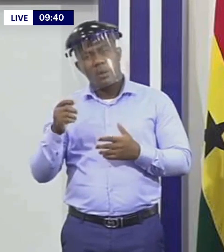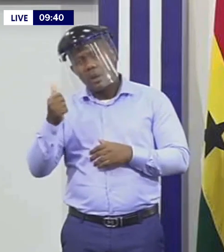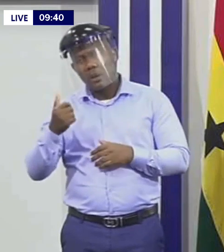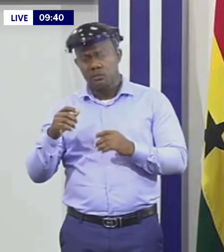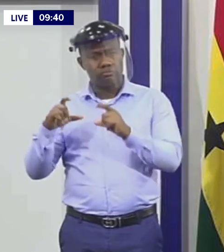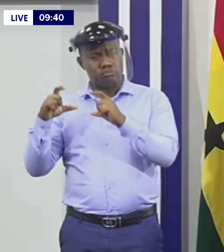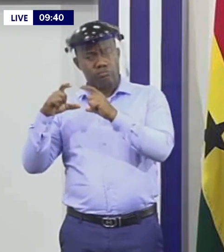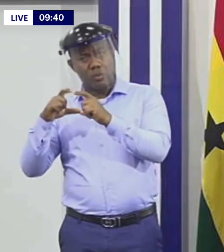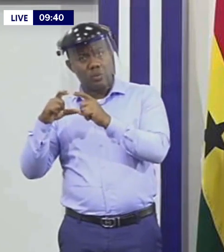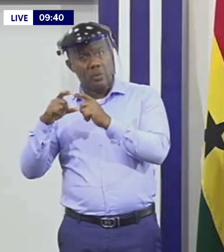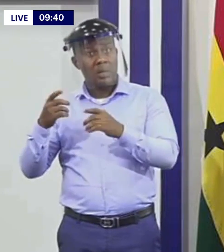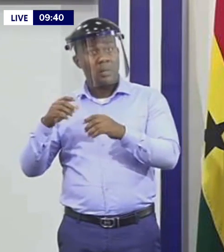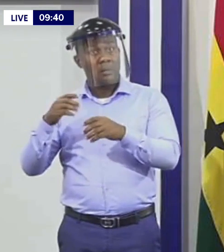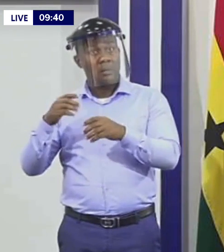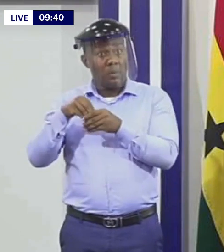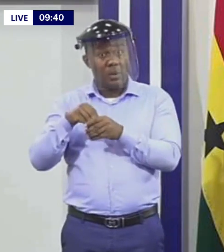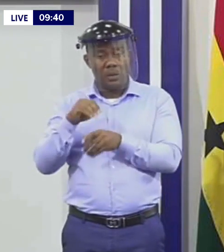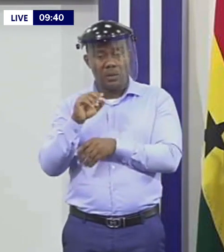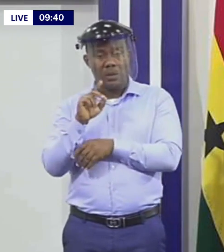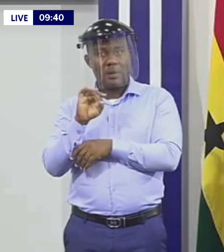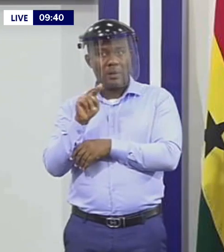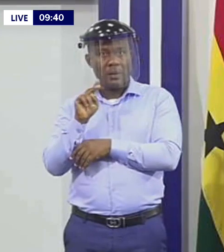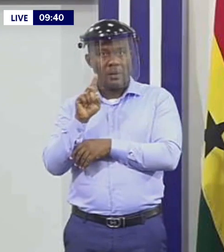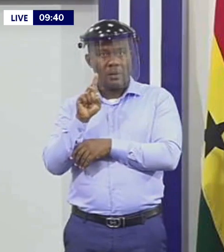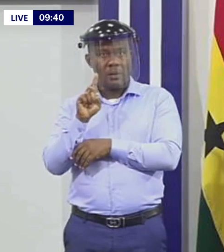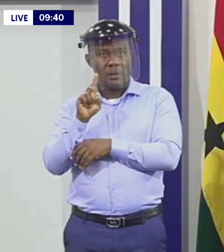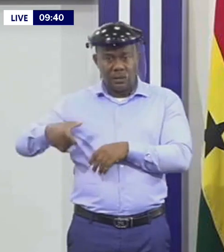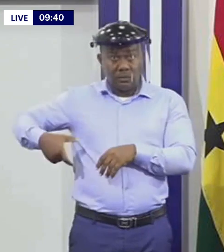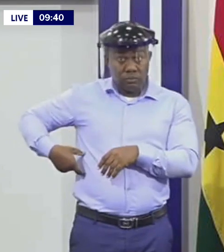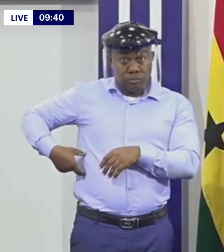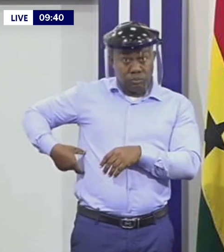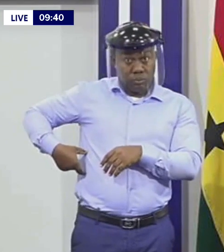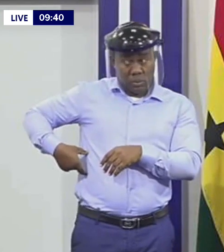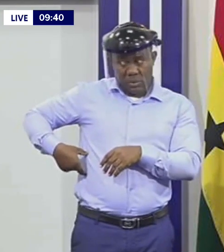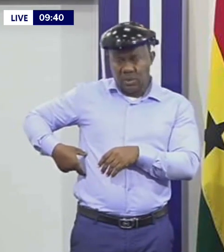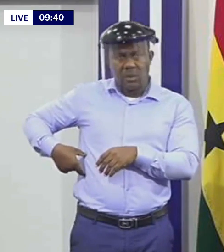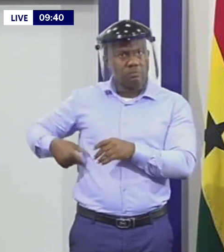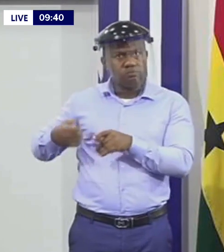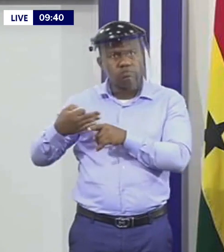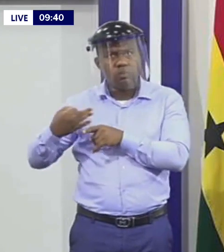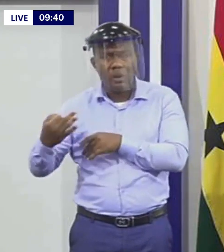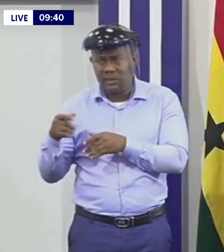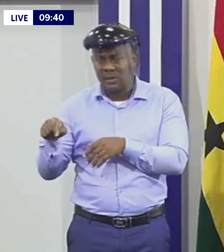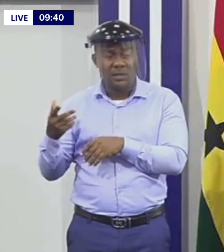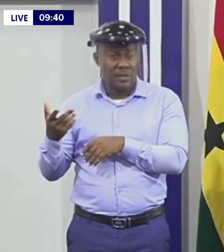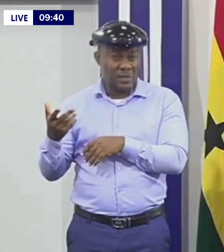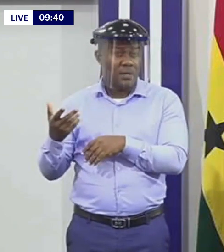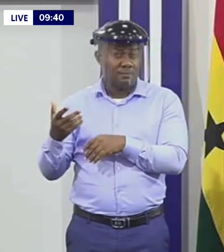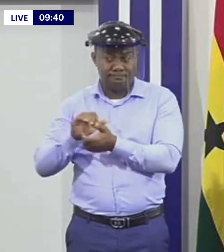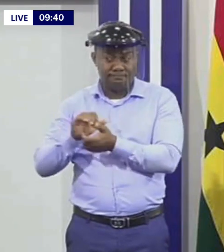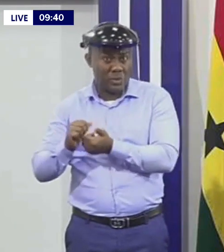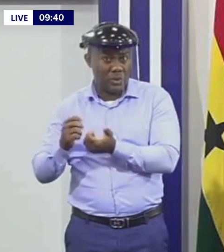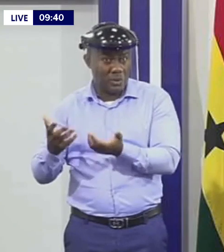failure, including kidney failure, are some of the end results. And these, unfortunately, are some of the things